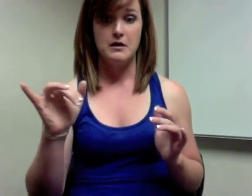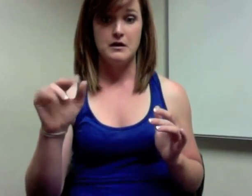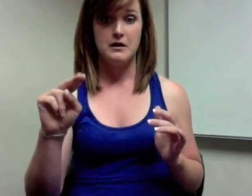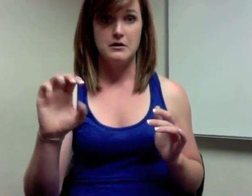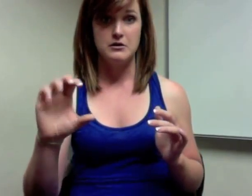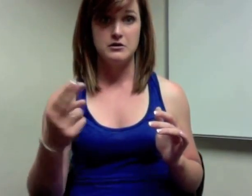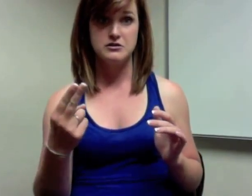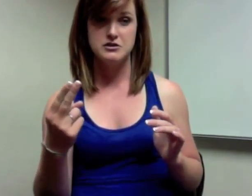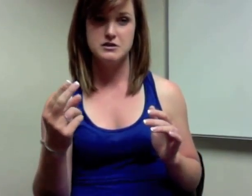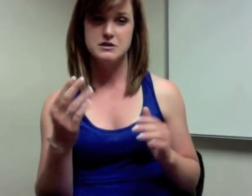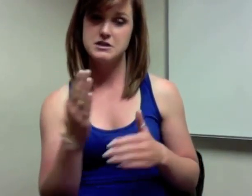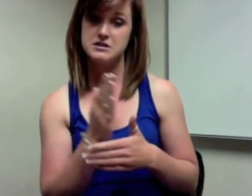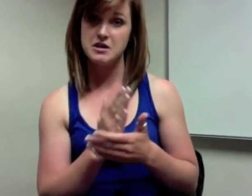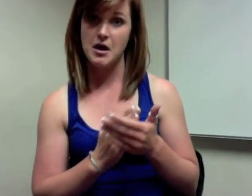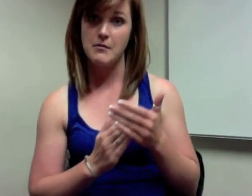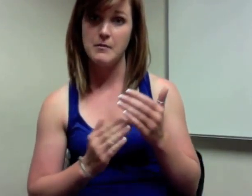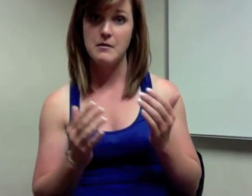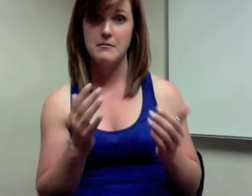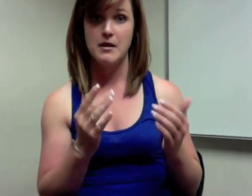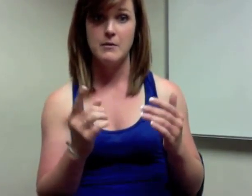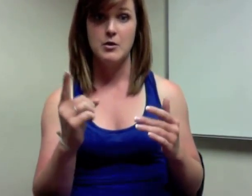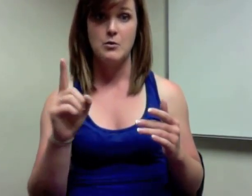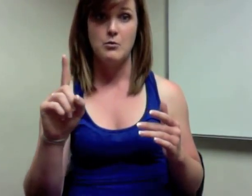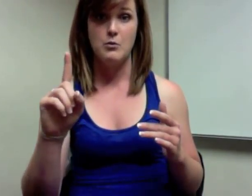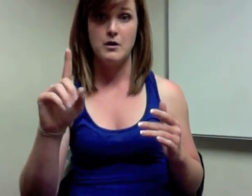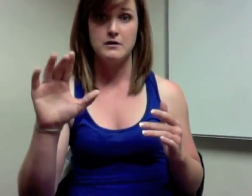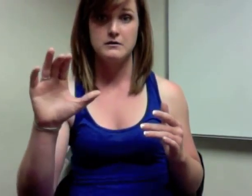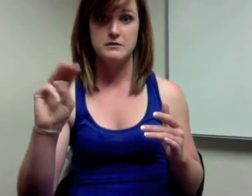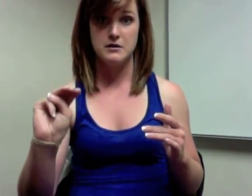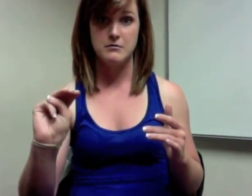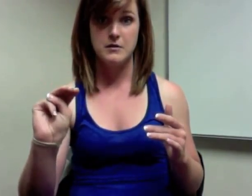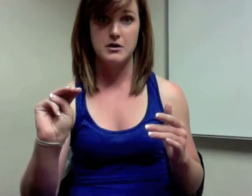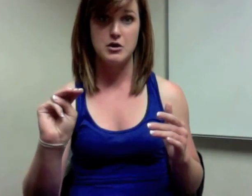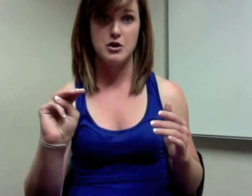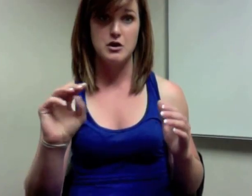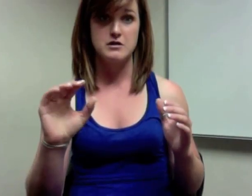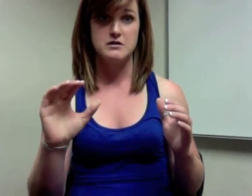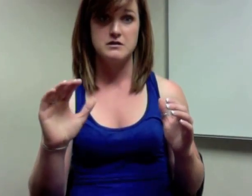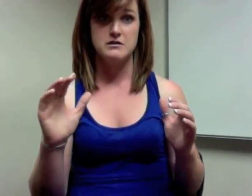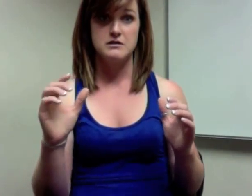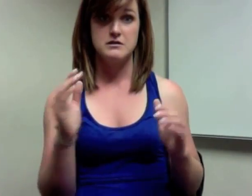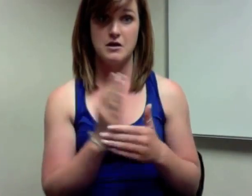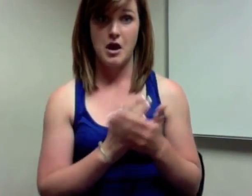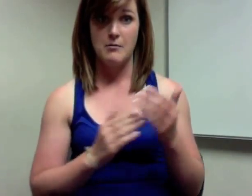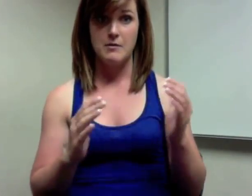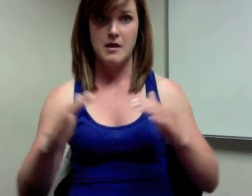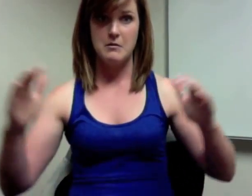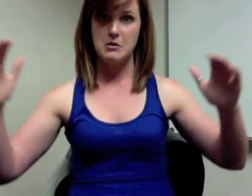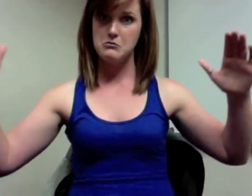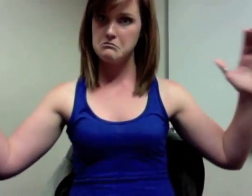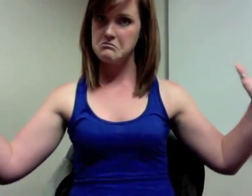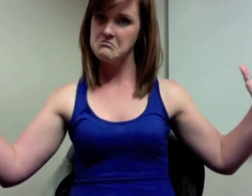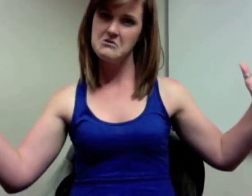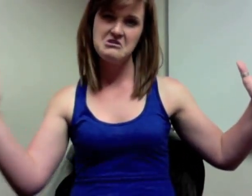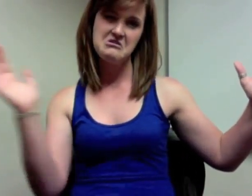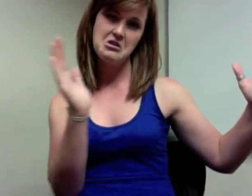Some of the segments may be 1 centimeter. Some of the segments may be about 3 feet. Let's go to that first,